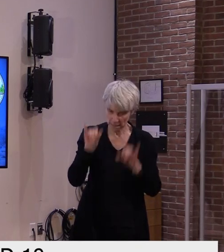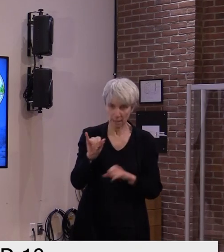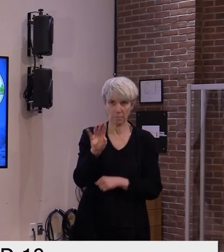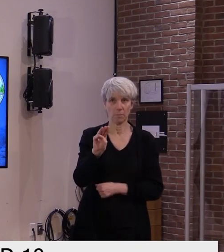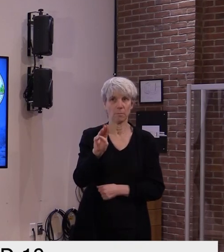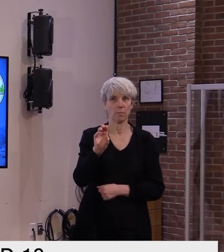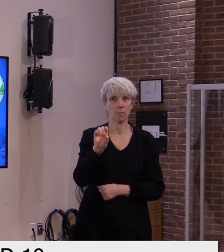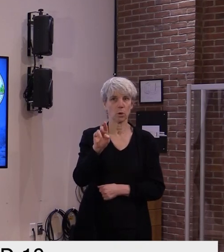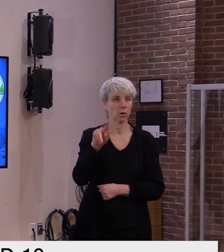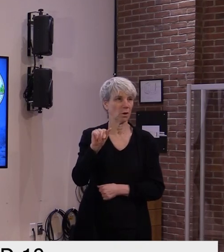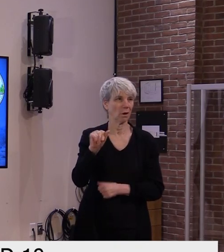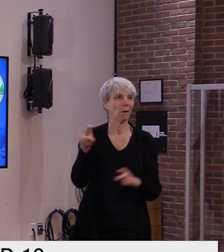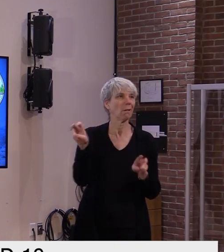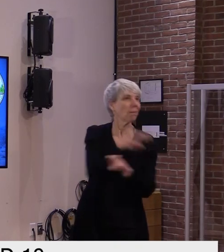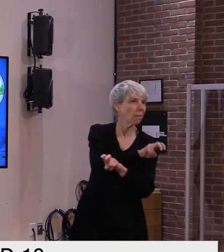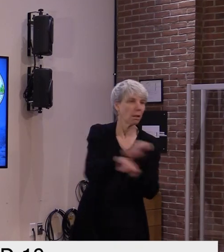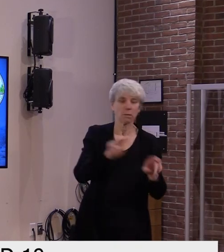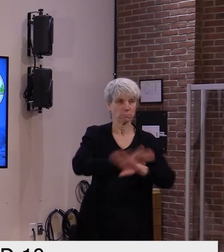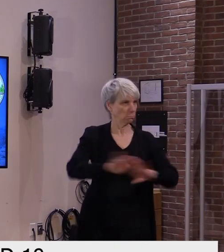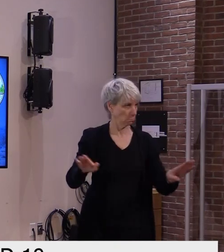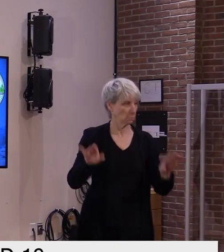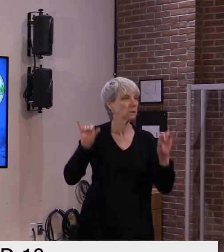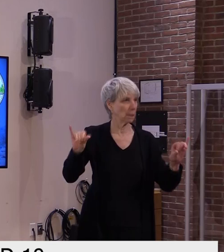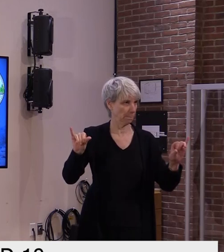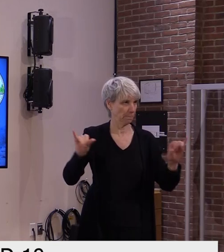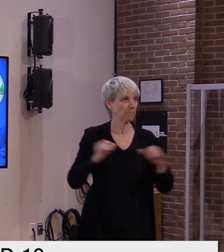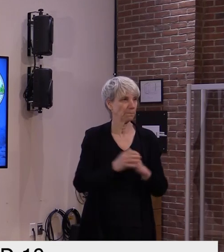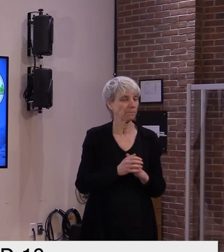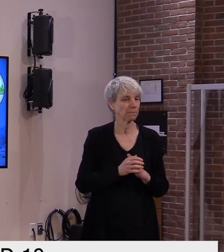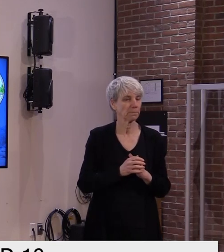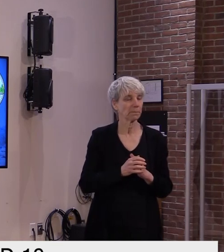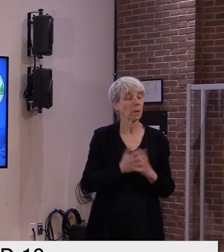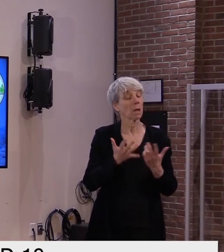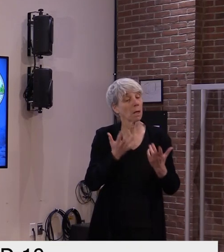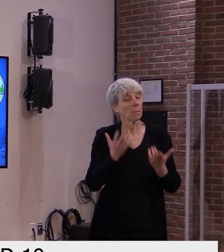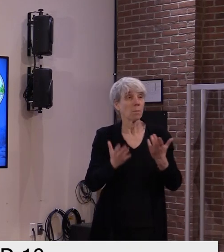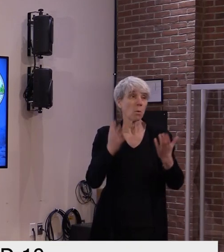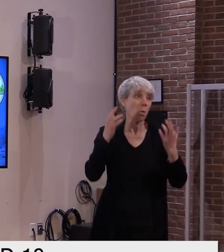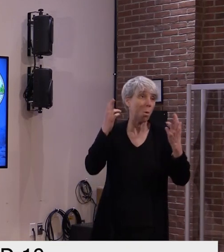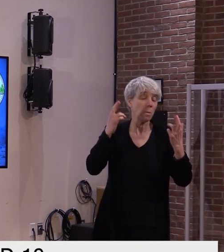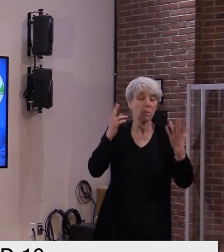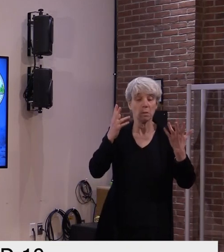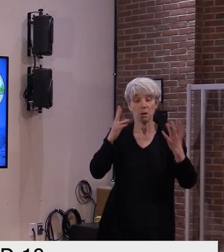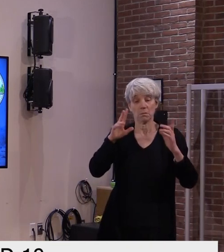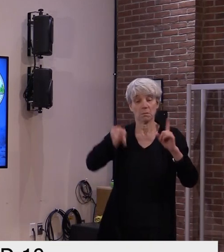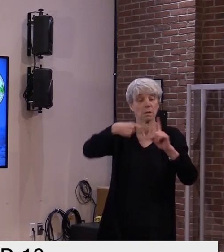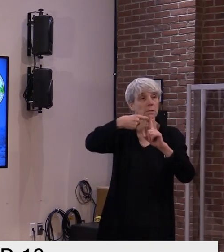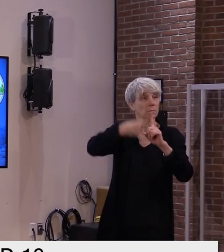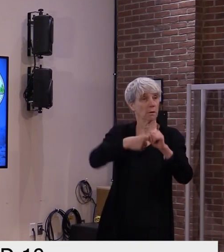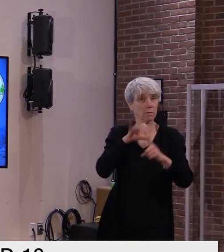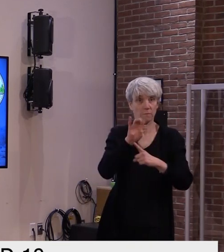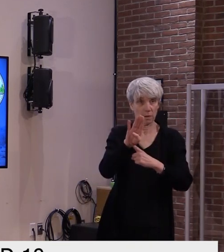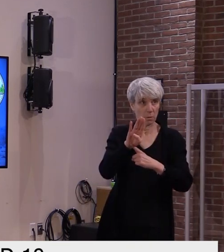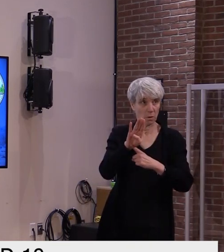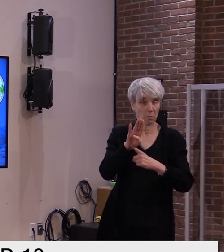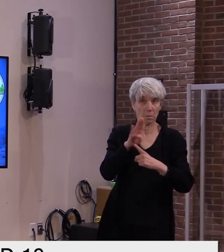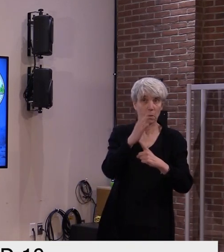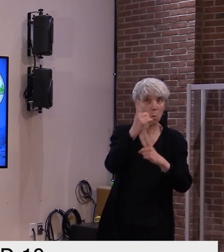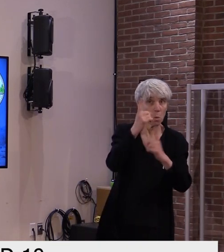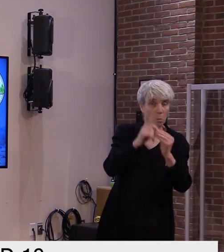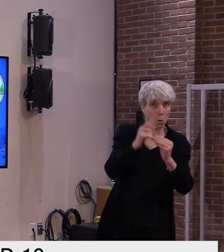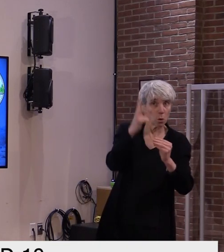into February, we may hear about one or two other vaccines that get put in front of the